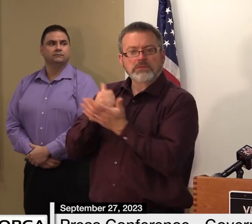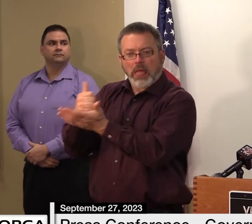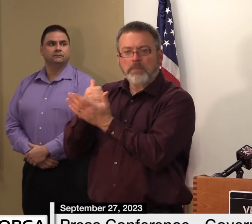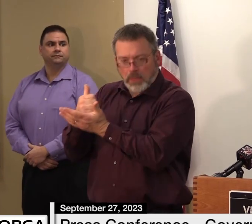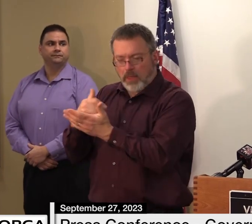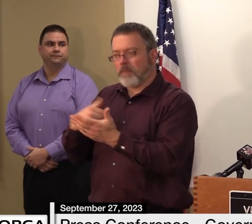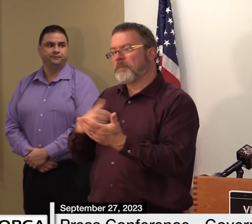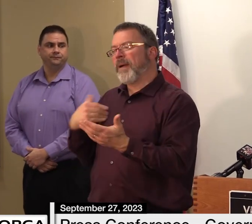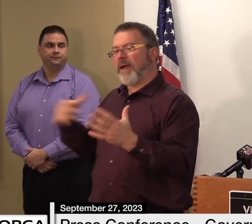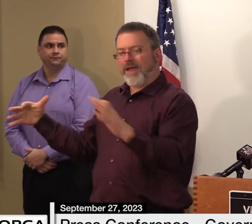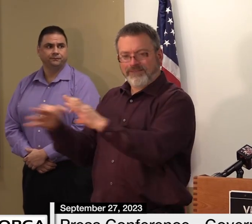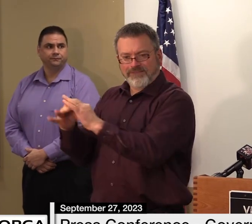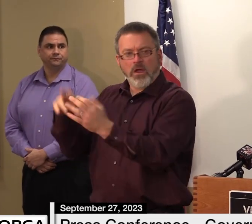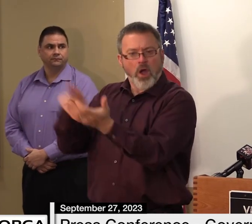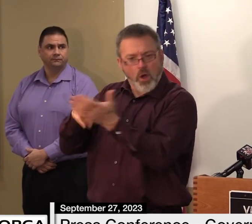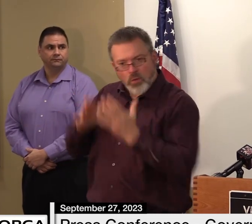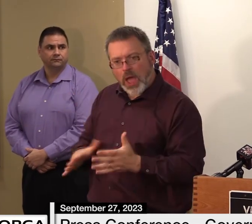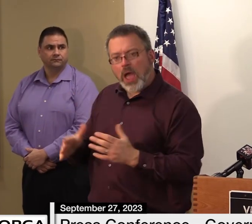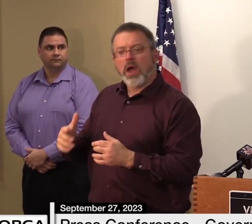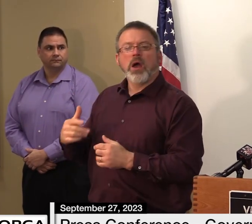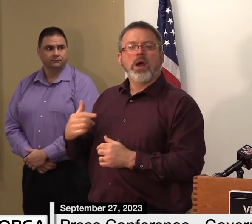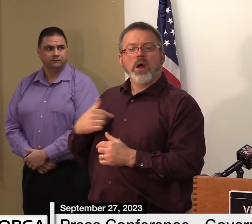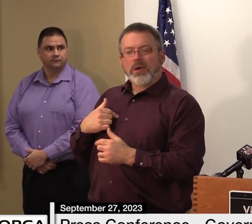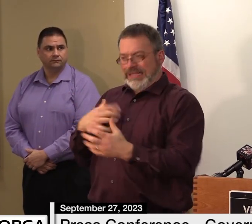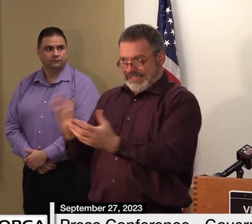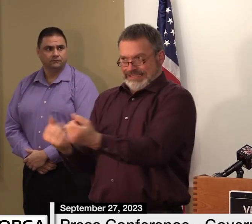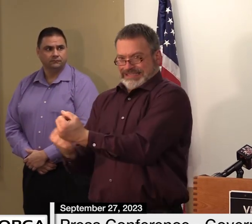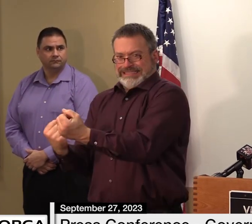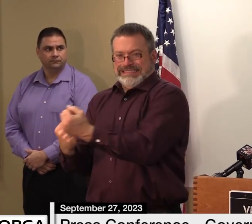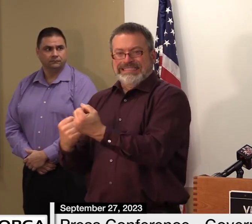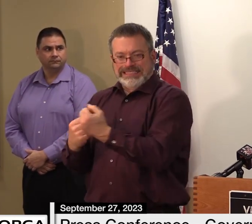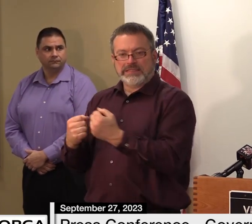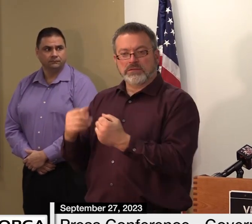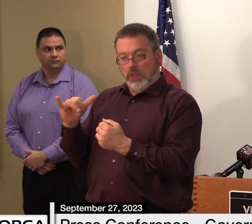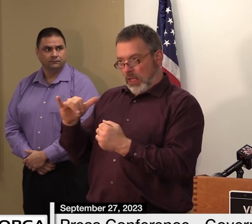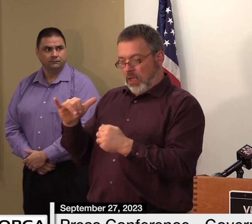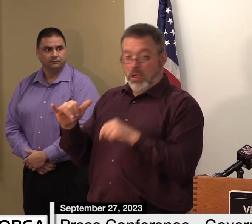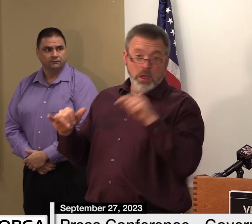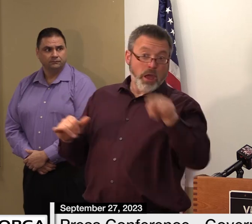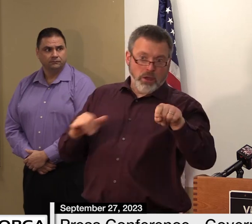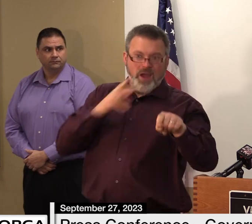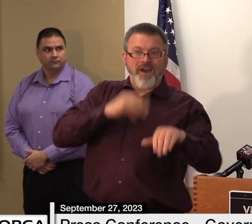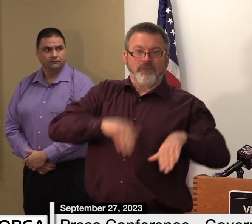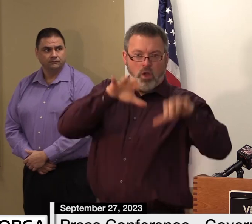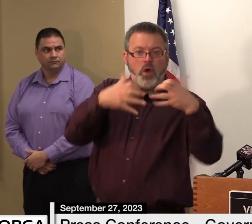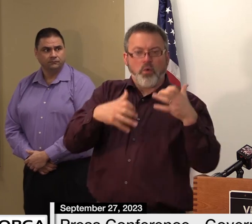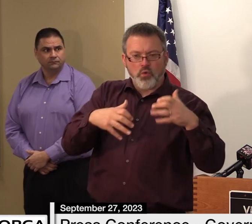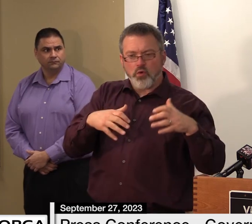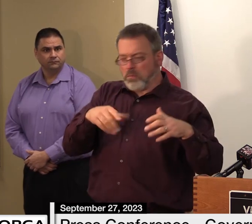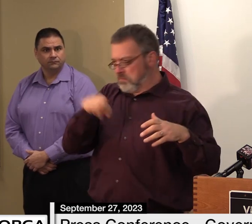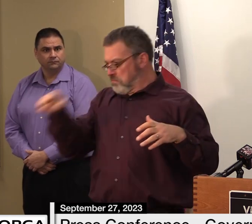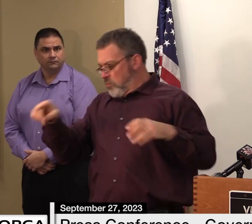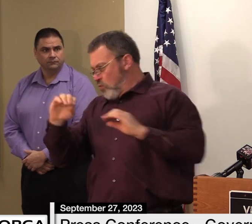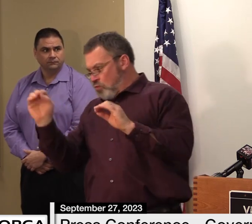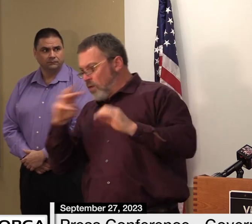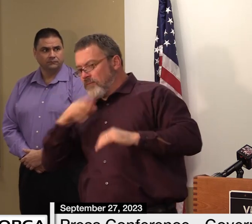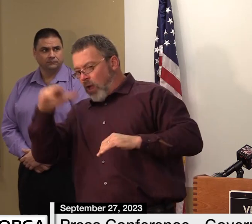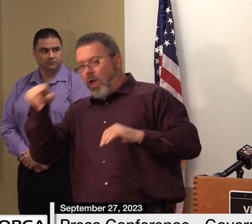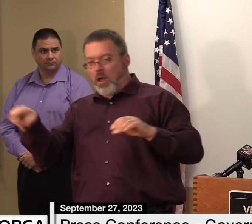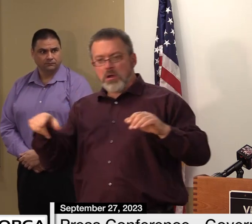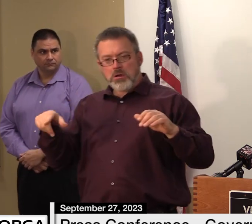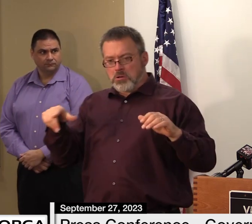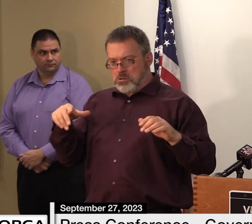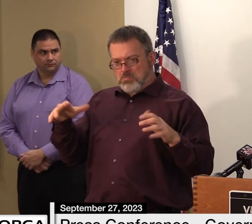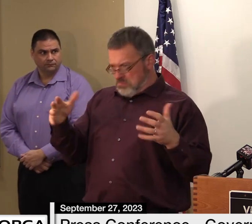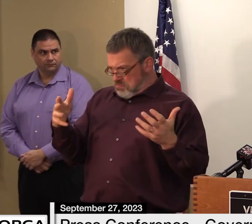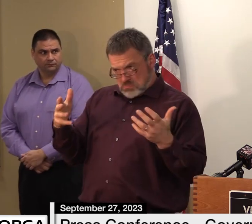able to help those who need support to be able to respond from the flood. But you know, people have the opportunity to save money and